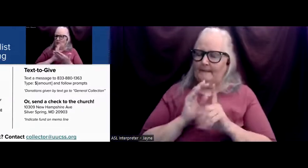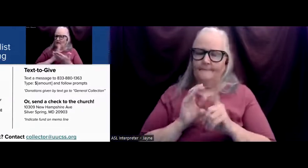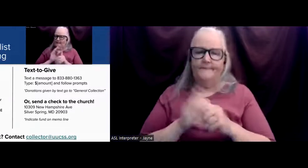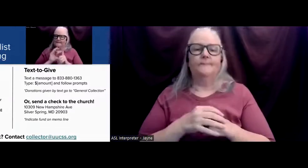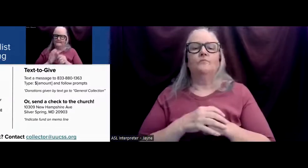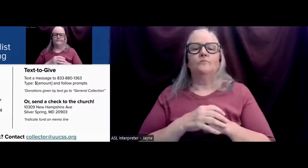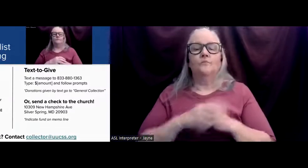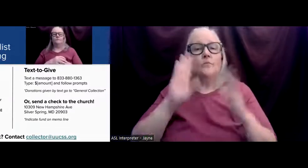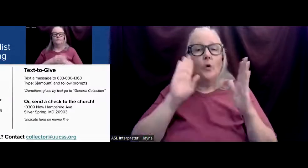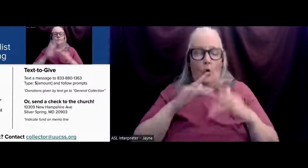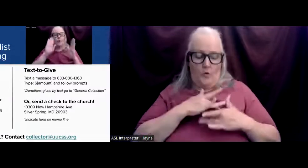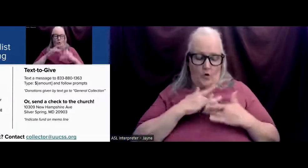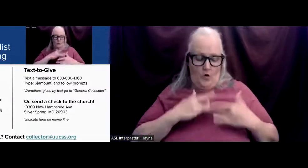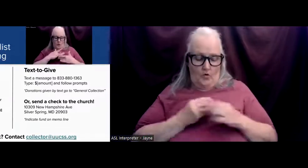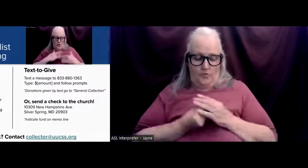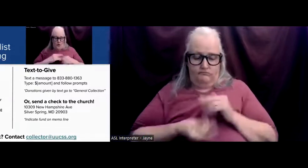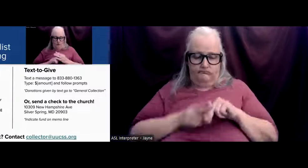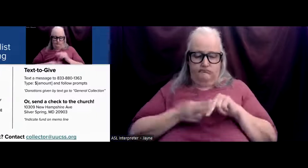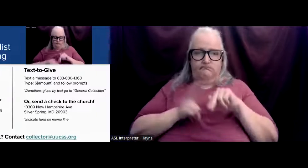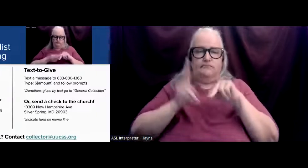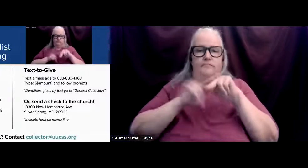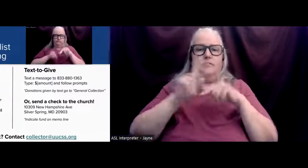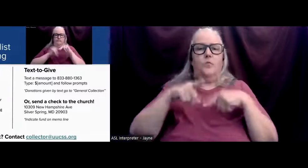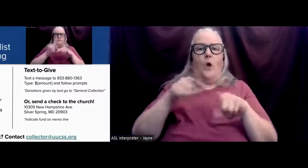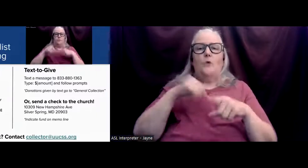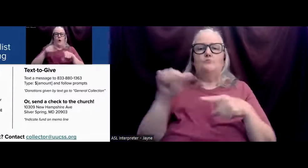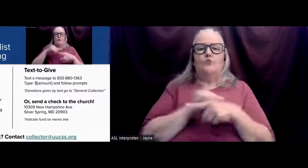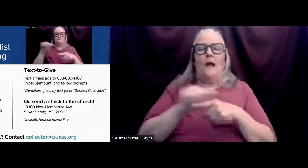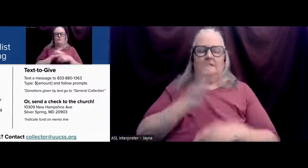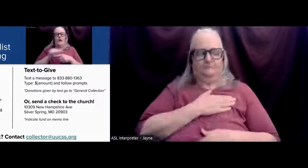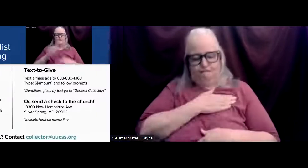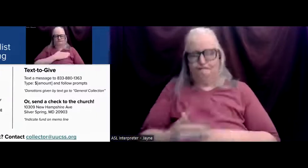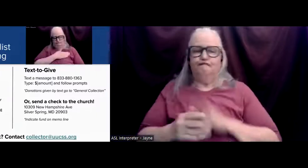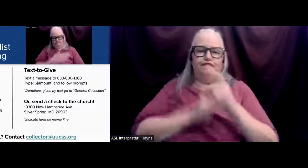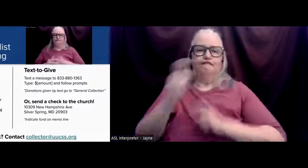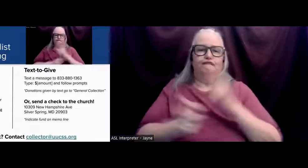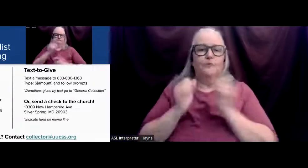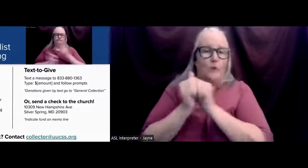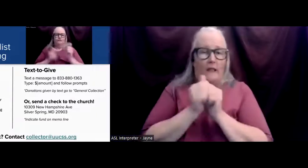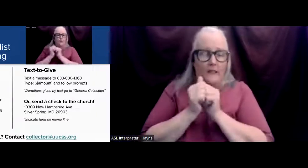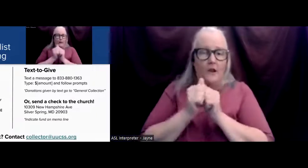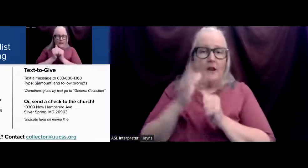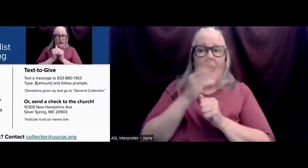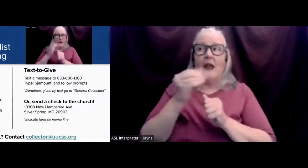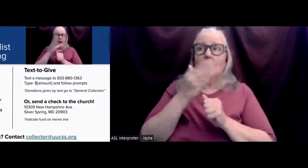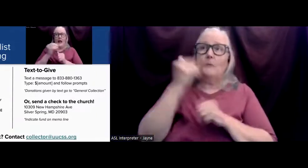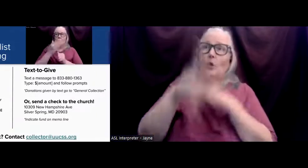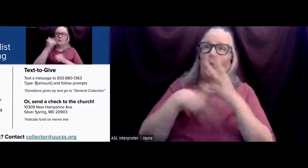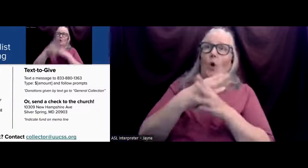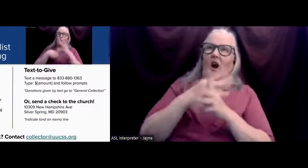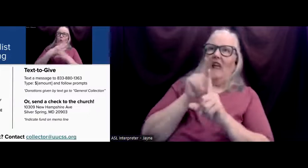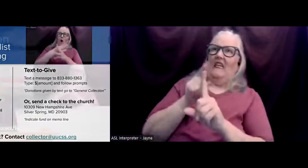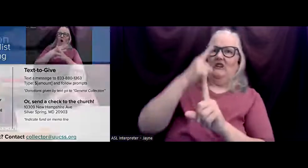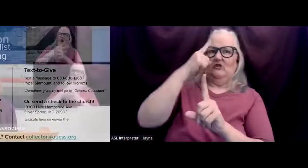May our hearts grow as we practice generosity together, and as we help keep the dream of a better world alive,